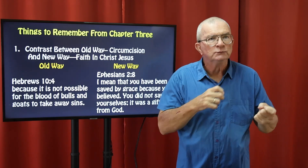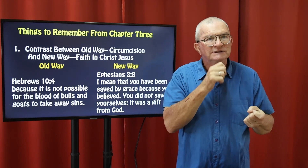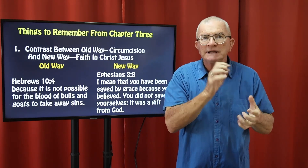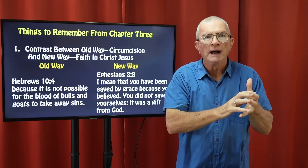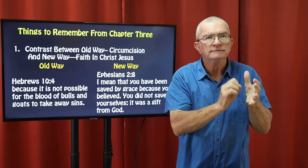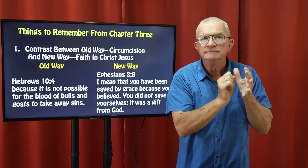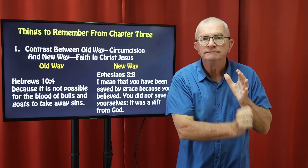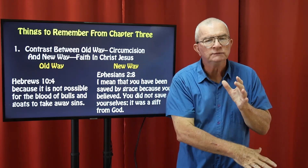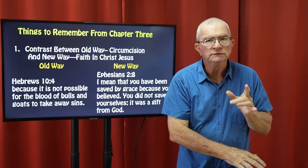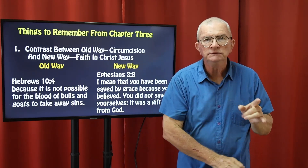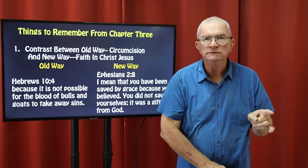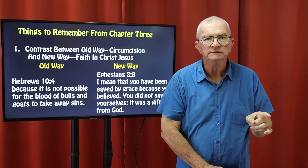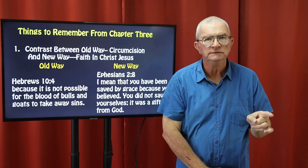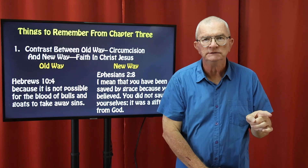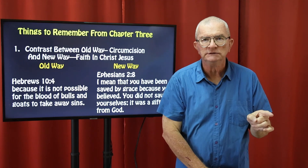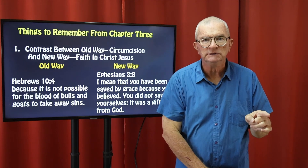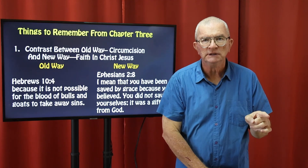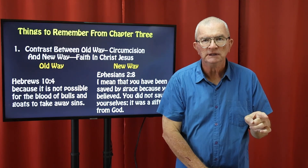The sin was not removed.